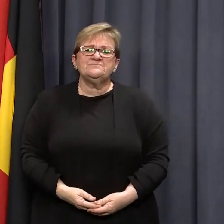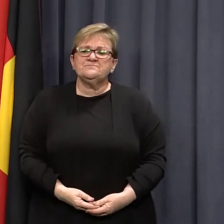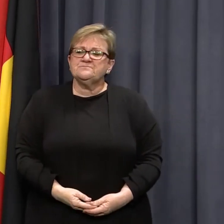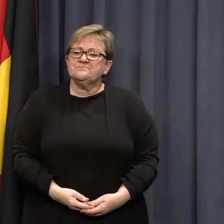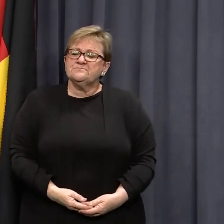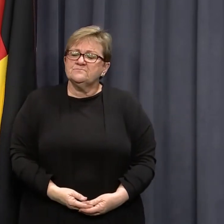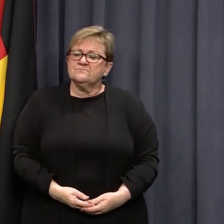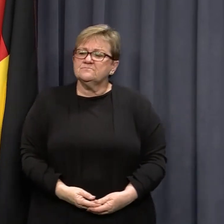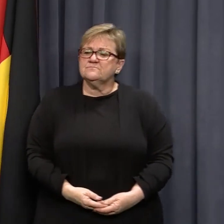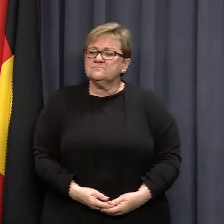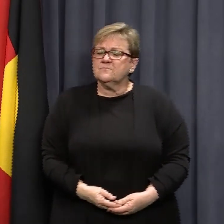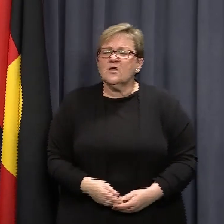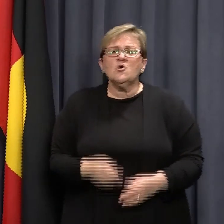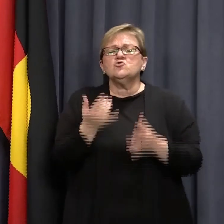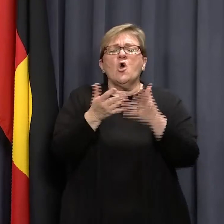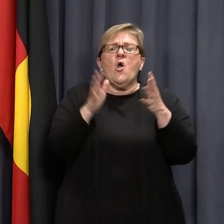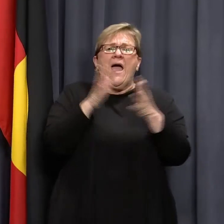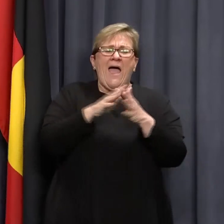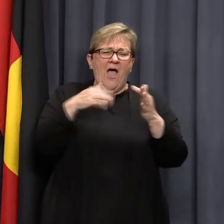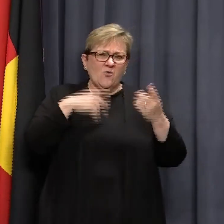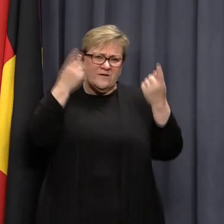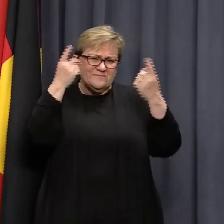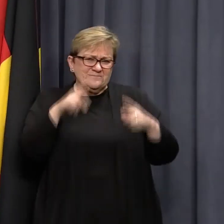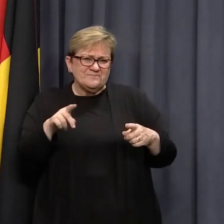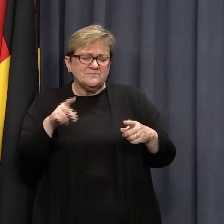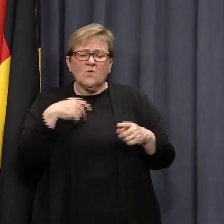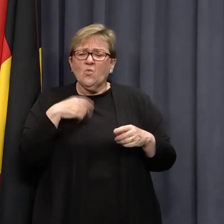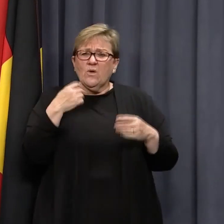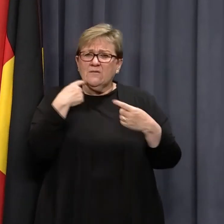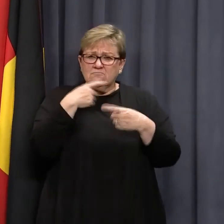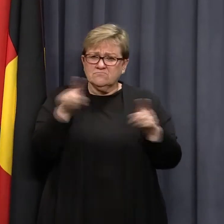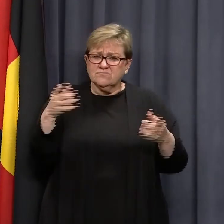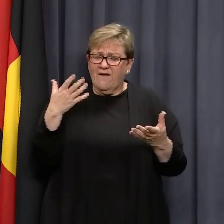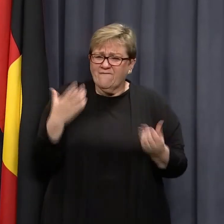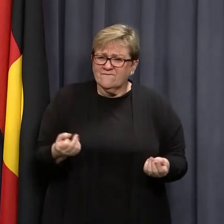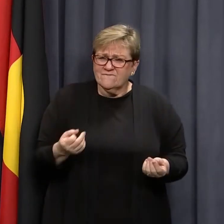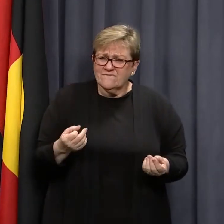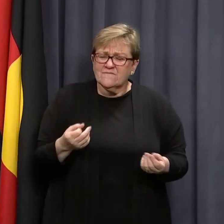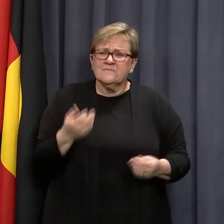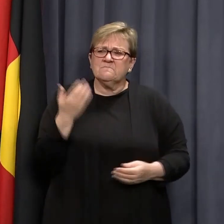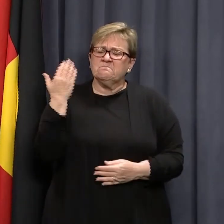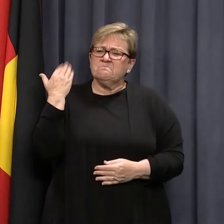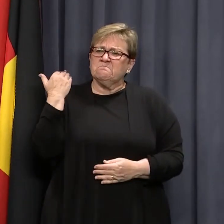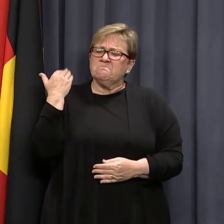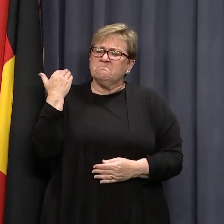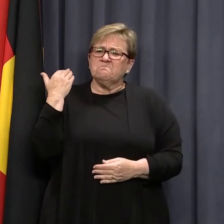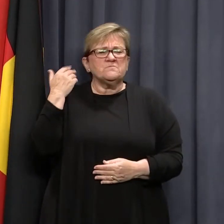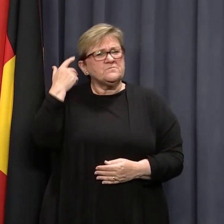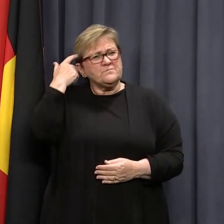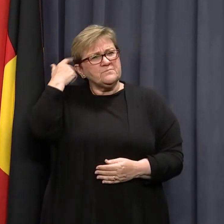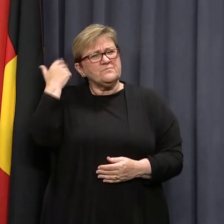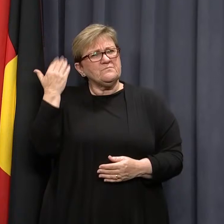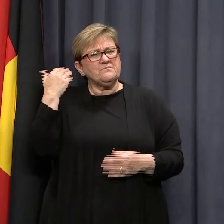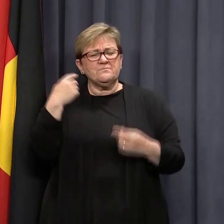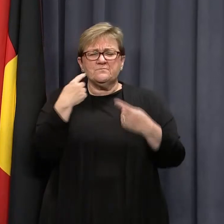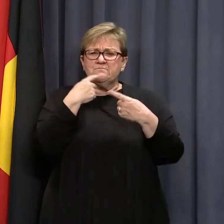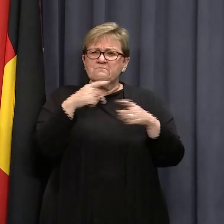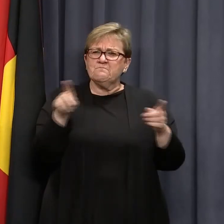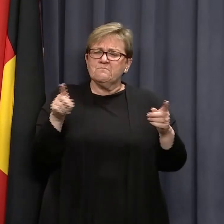the modelling, some of that modelling has been released, and I think the latest one was